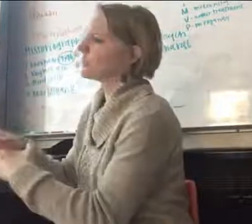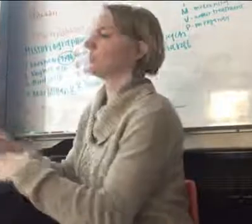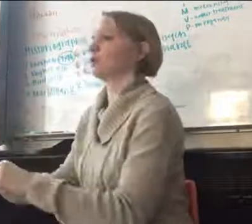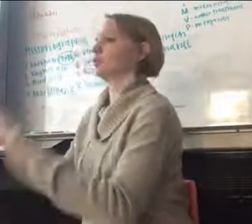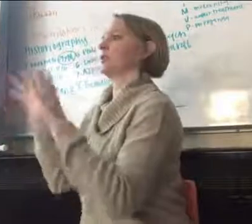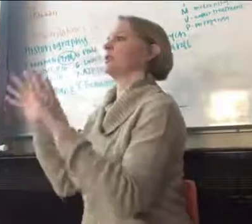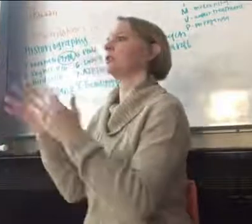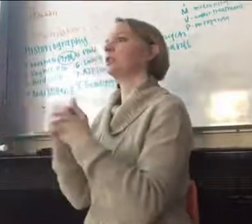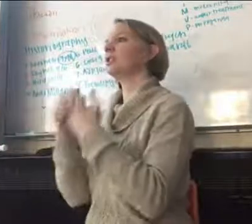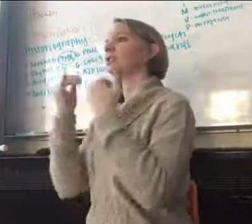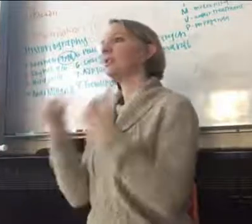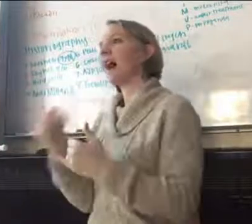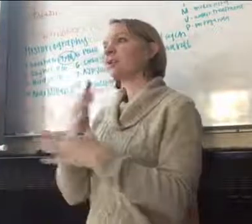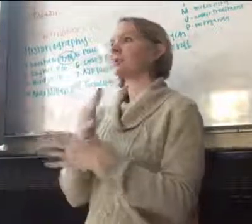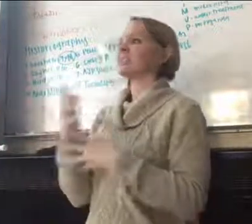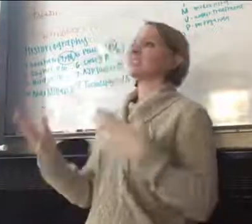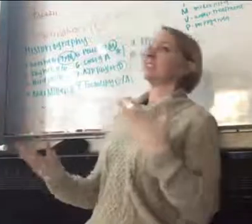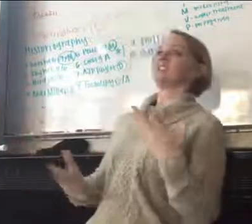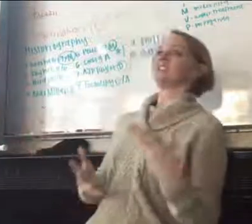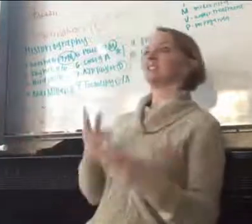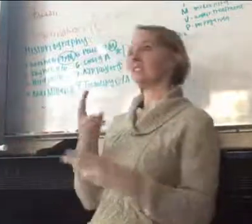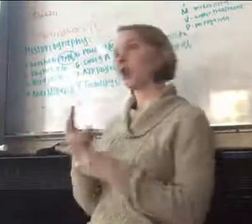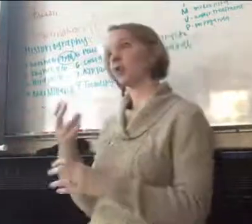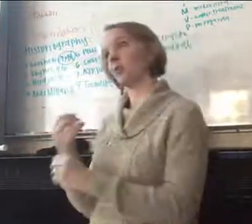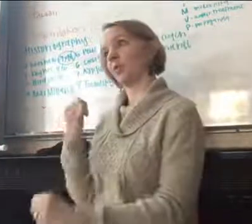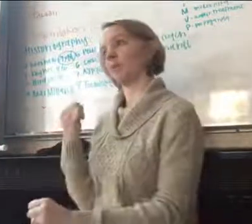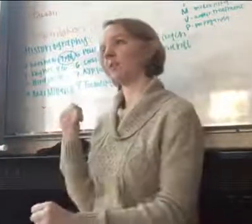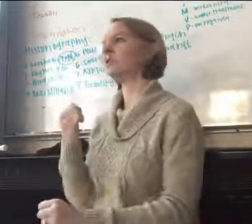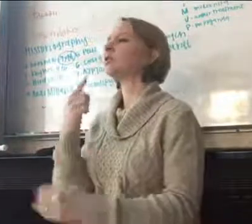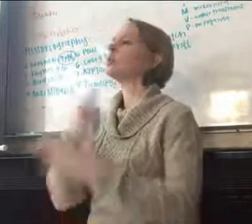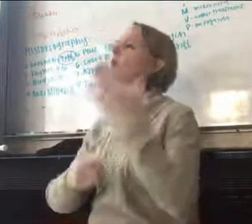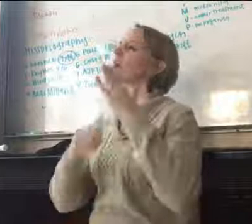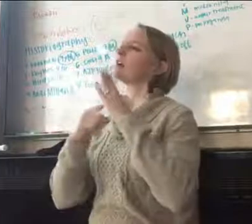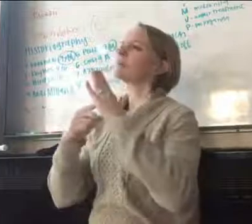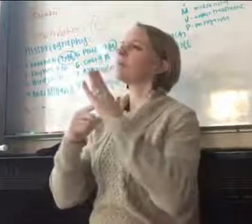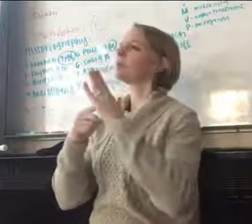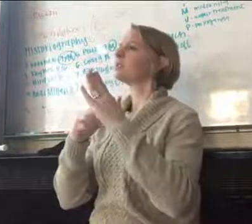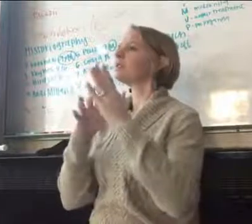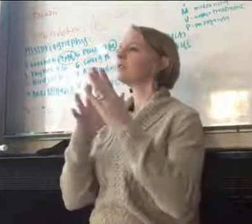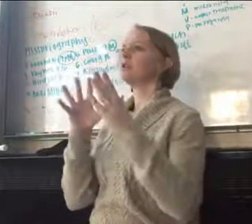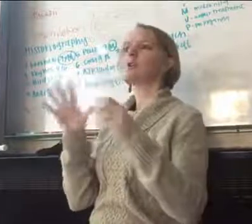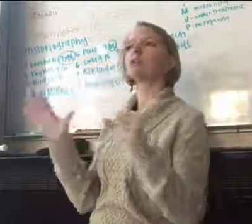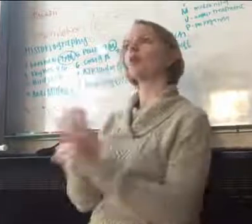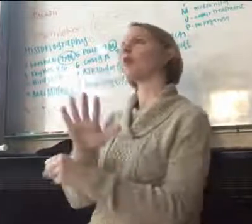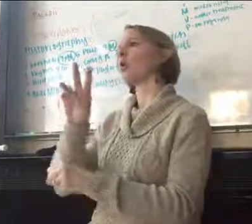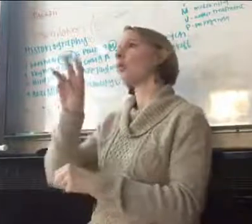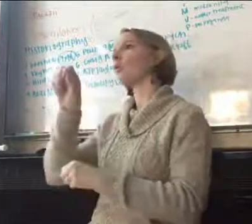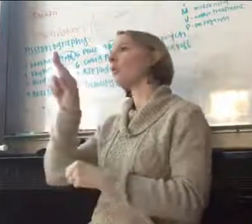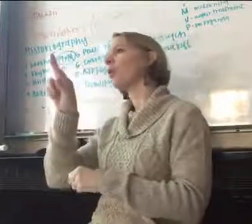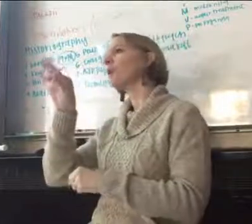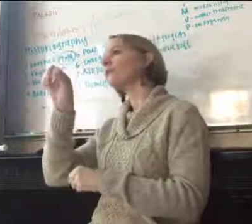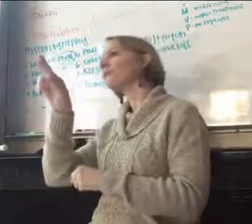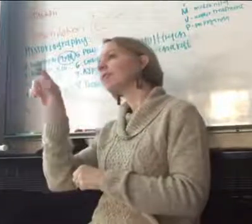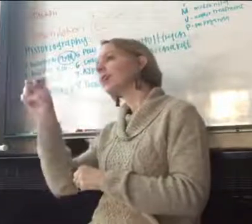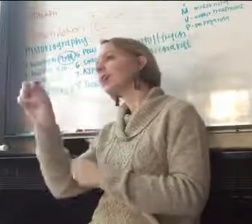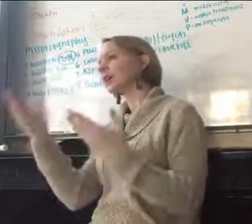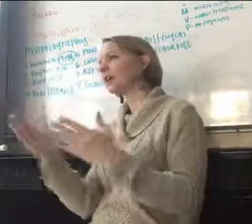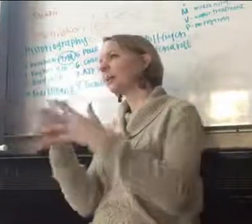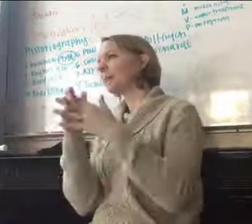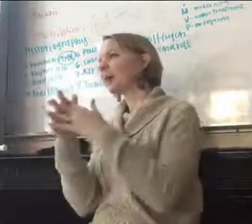harder for Germany to be able to win. So what are some examples of total warfare in America? If you will triple